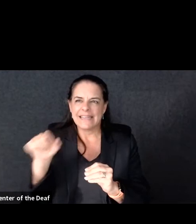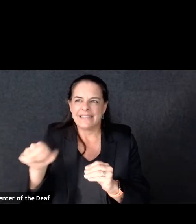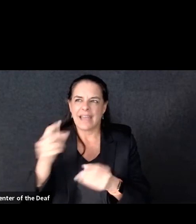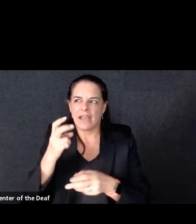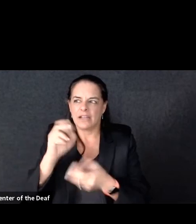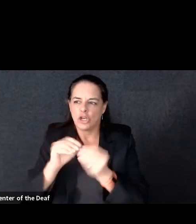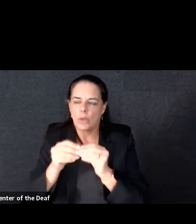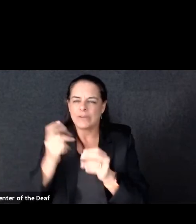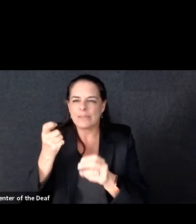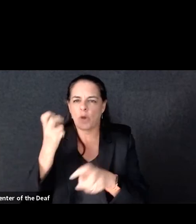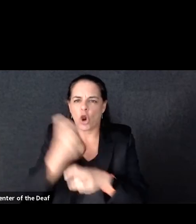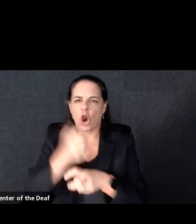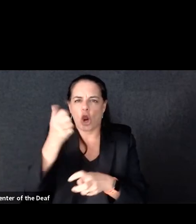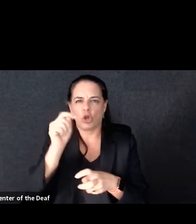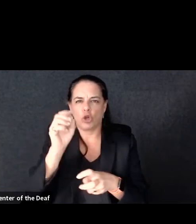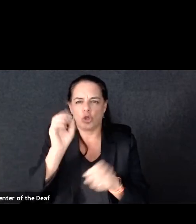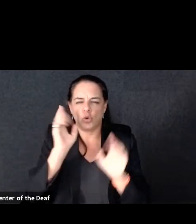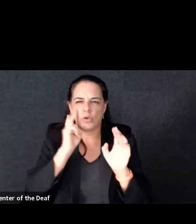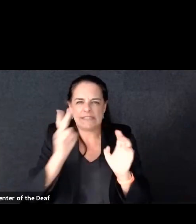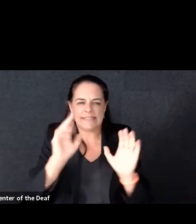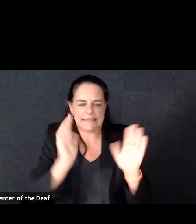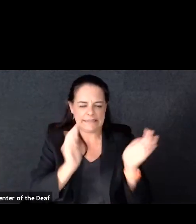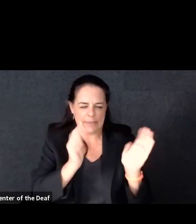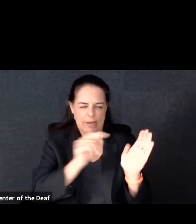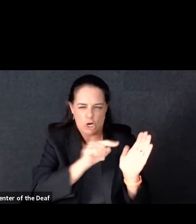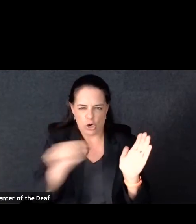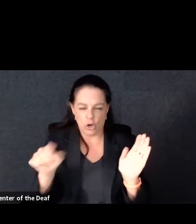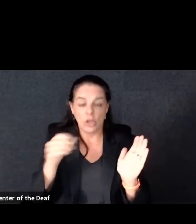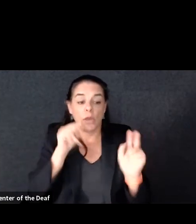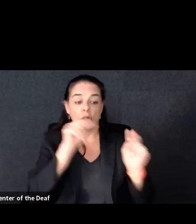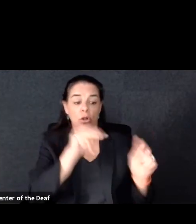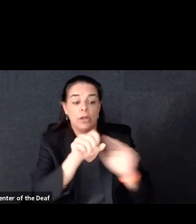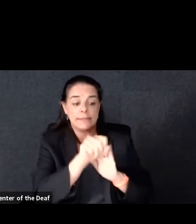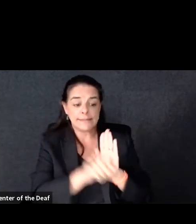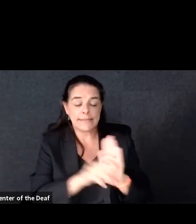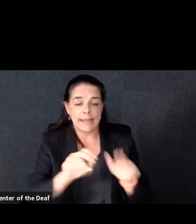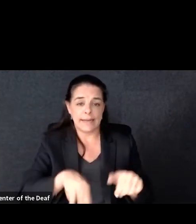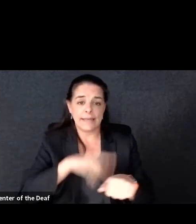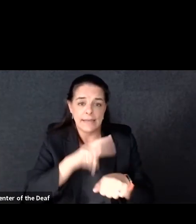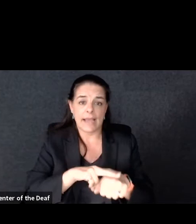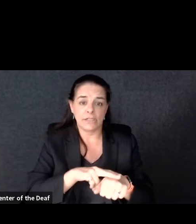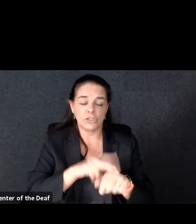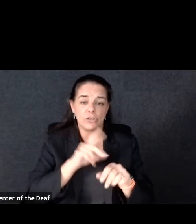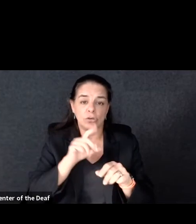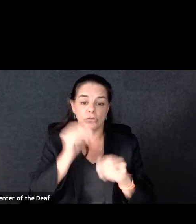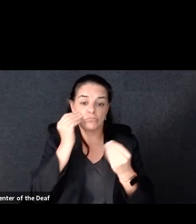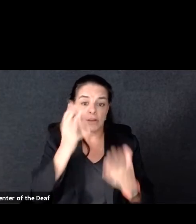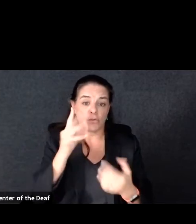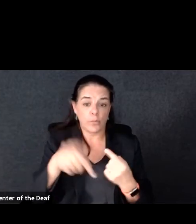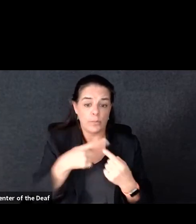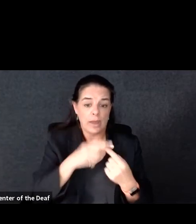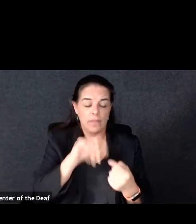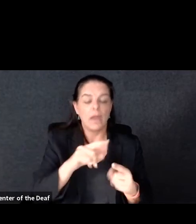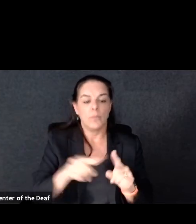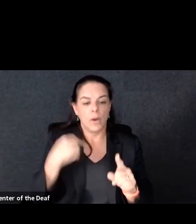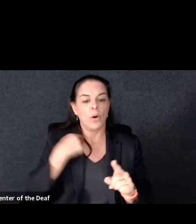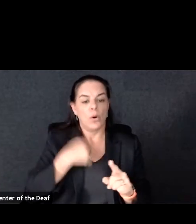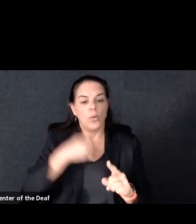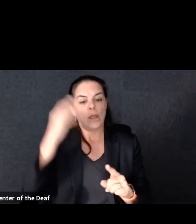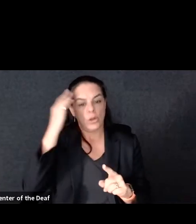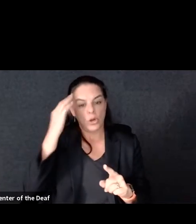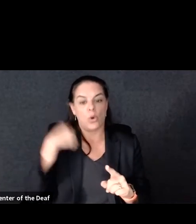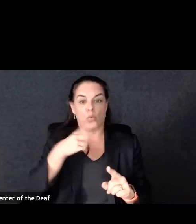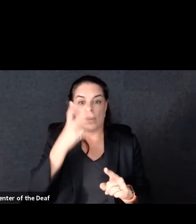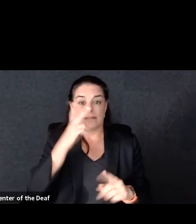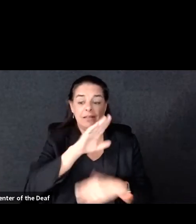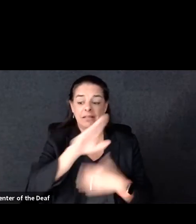to trend from. And so we can go back and look at state and national reporting on that. But we do know that we do see across the country